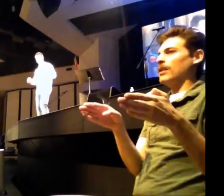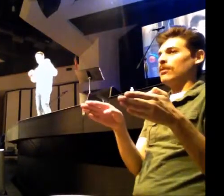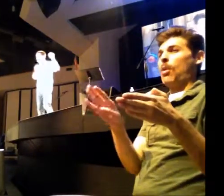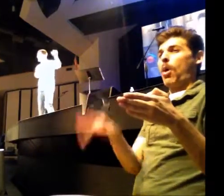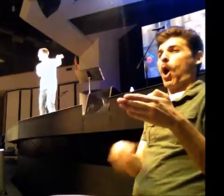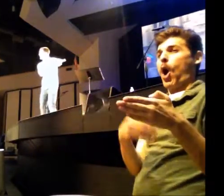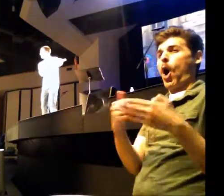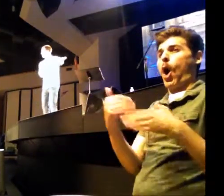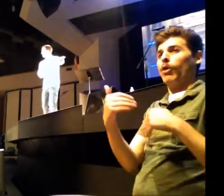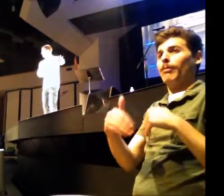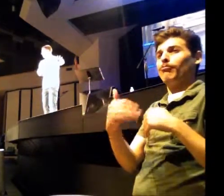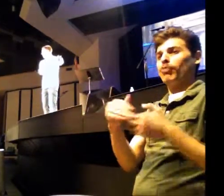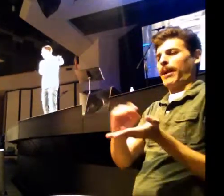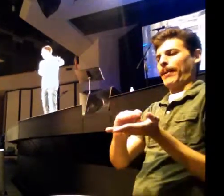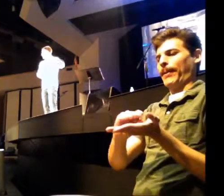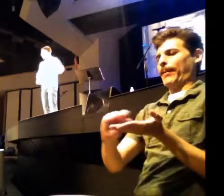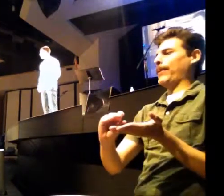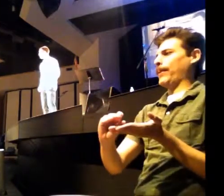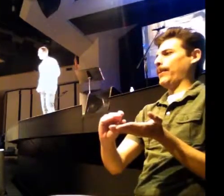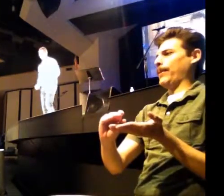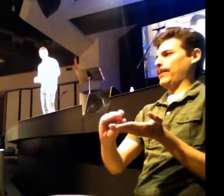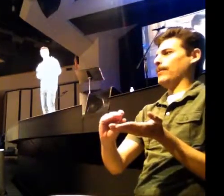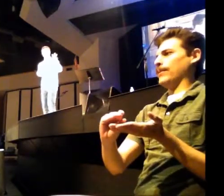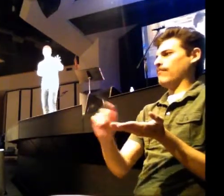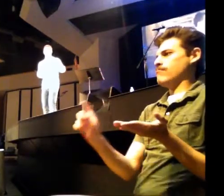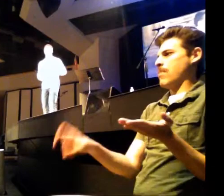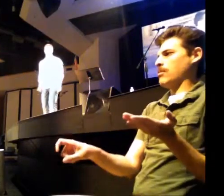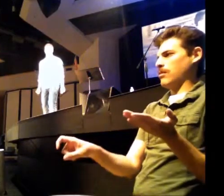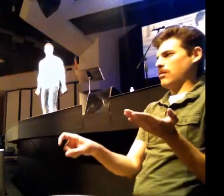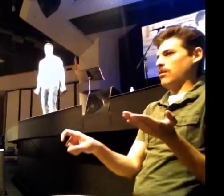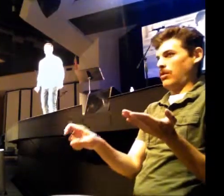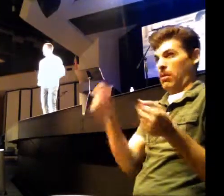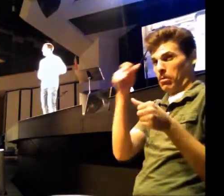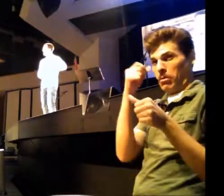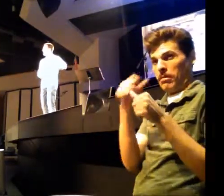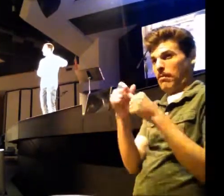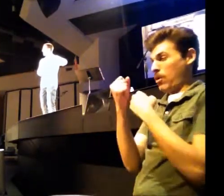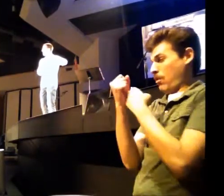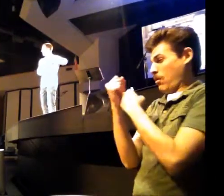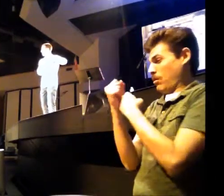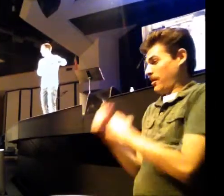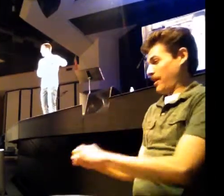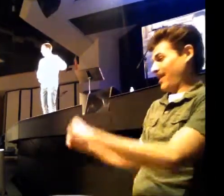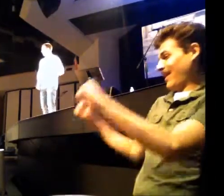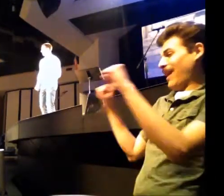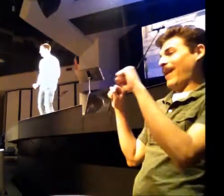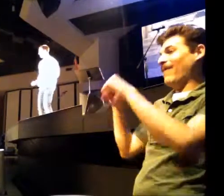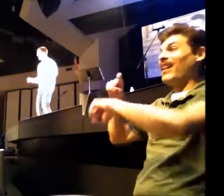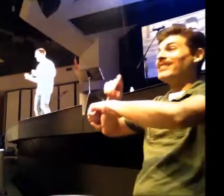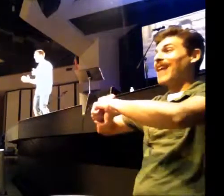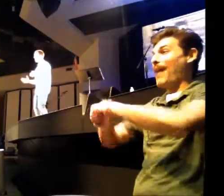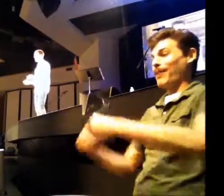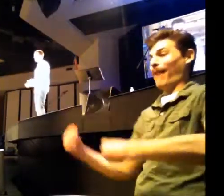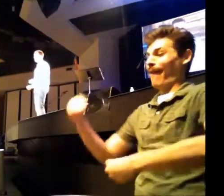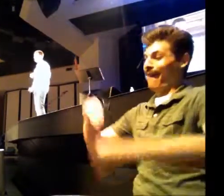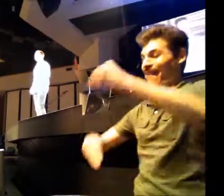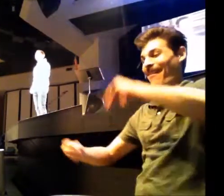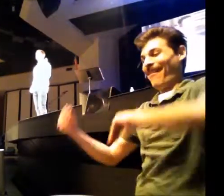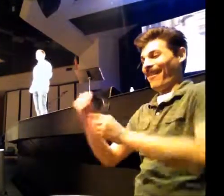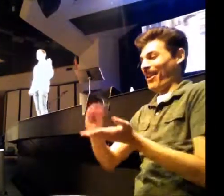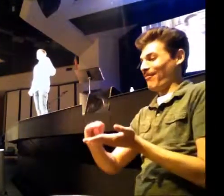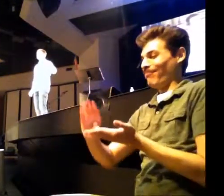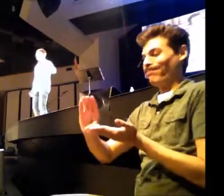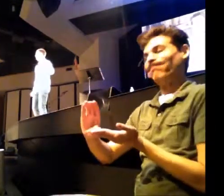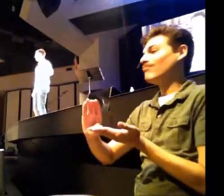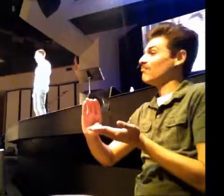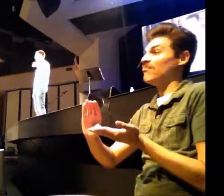when we were set free out of Israel, when we were set free out of Egypt, when we were set free from slavery, we had no time to grab hold of leaven. We had none. We left